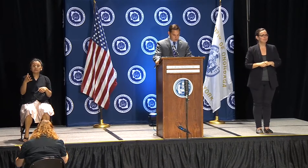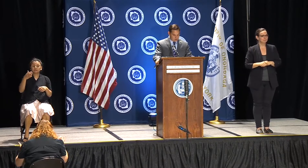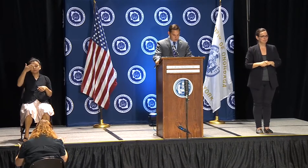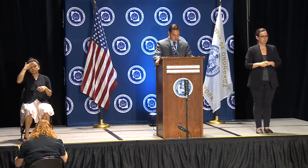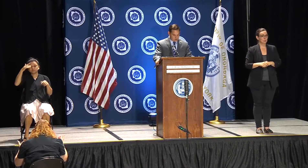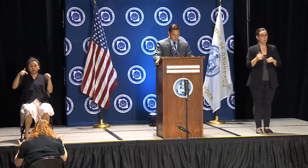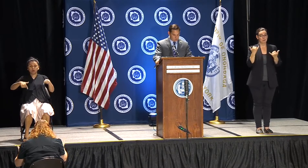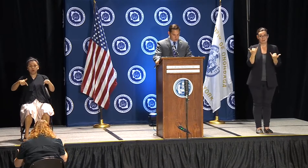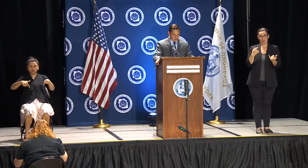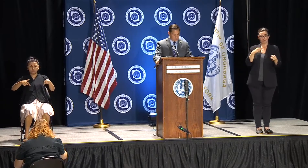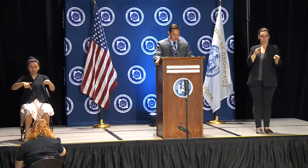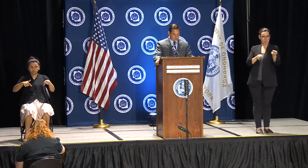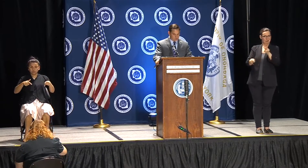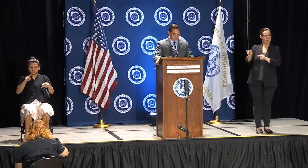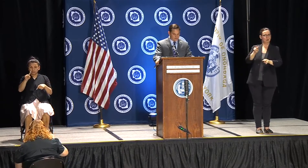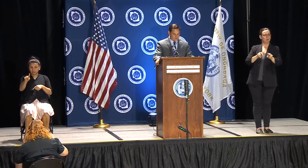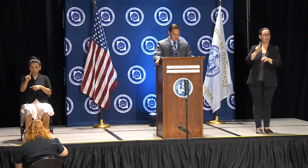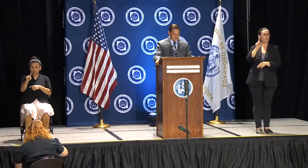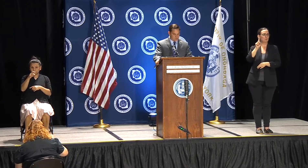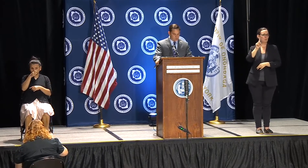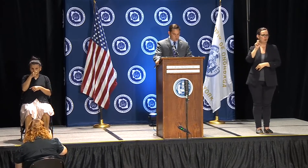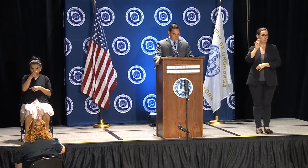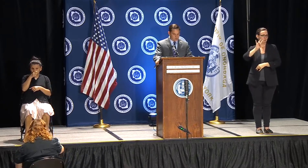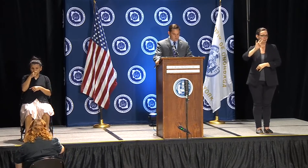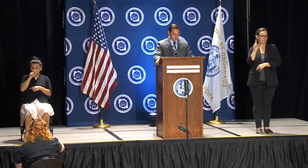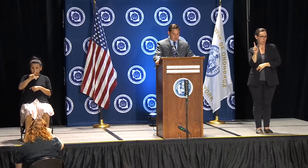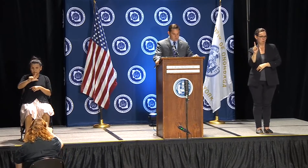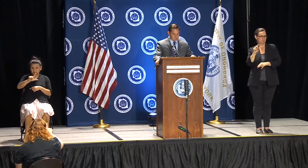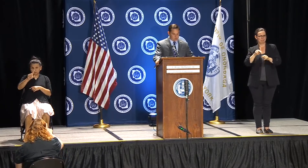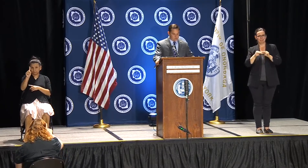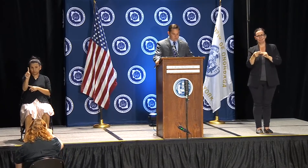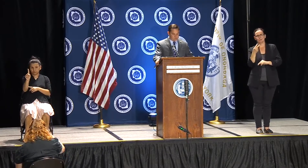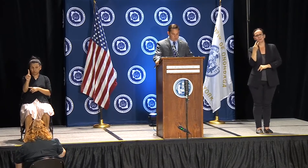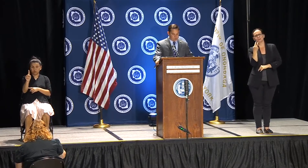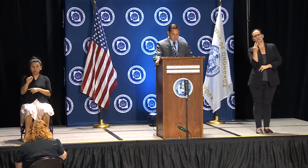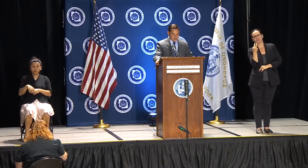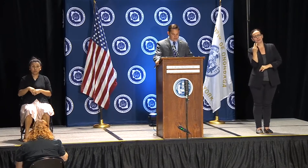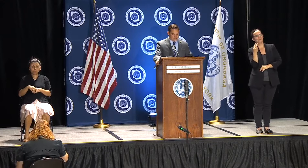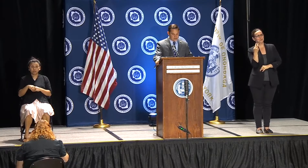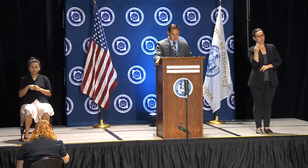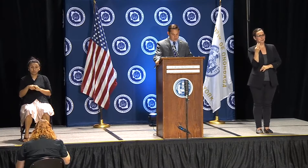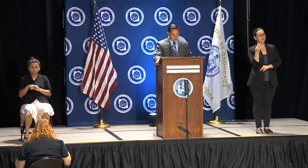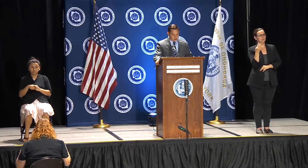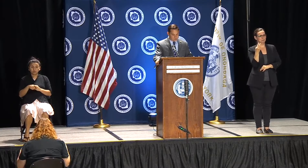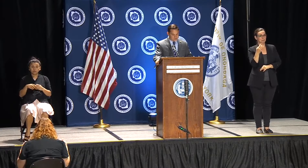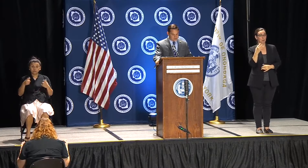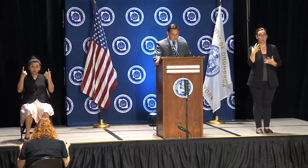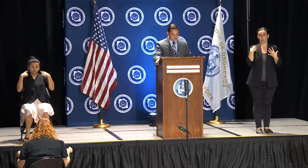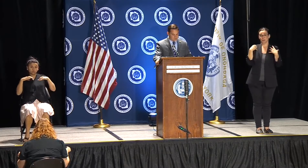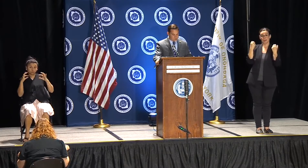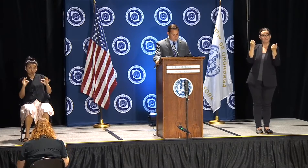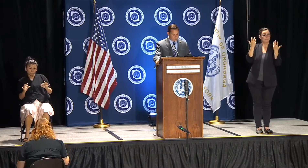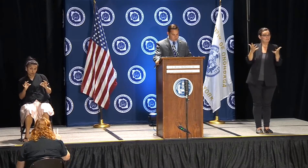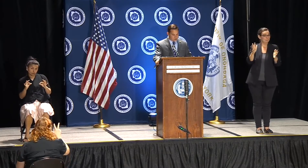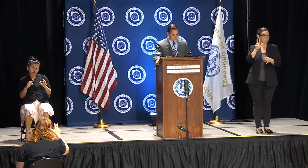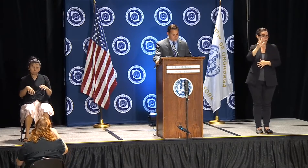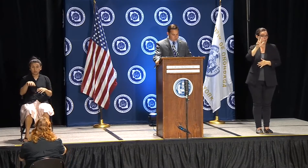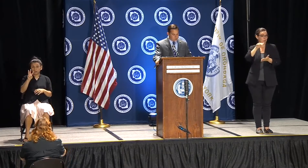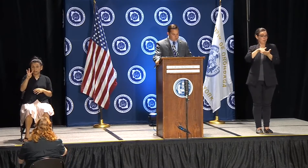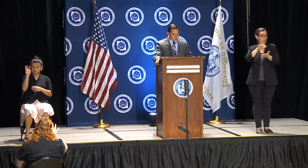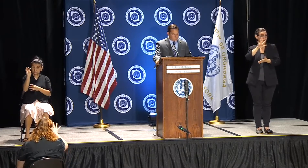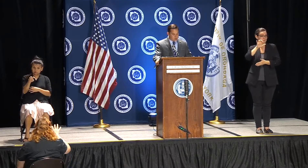yesterday, and we have had 3,501 of our neighbors recover from COVID-19, up 6 from